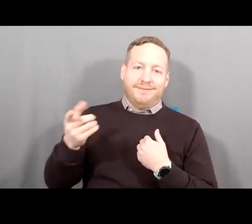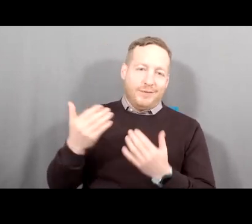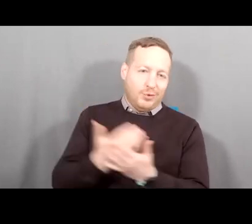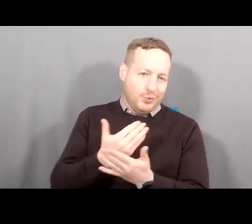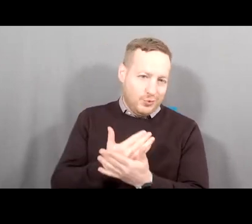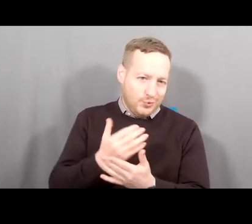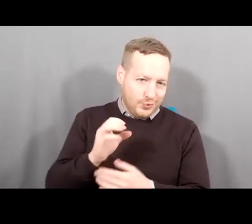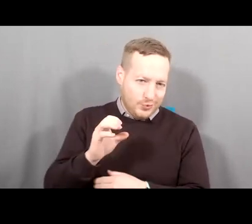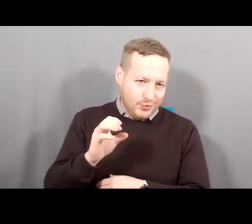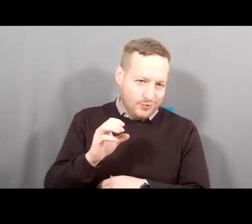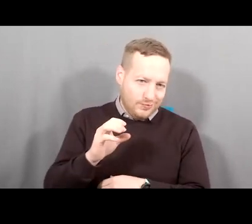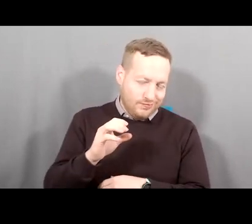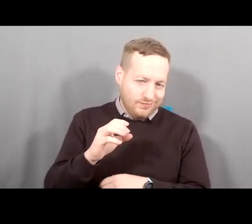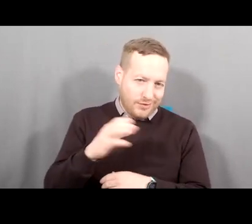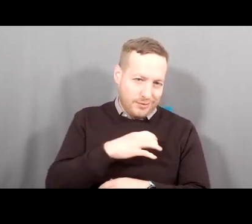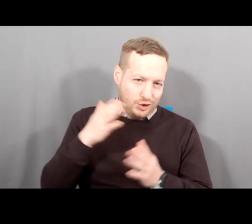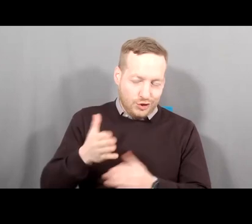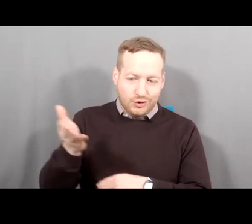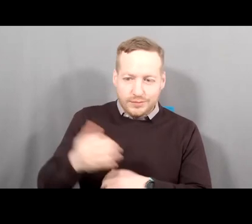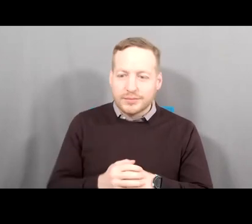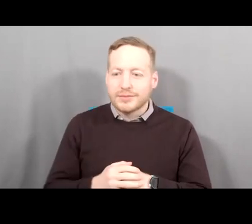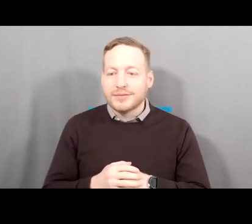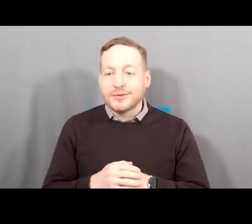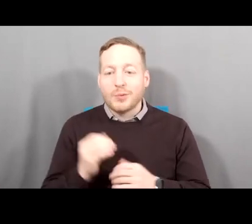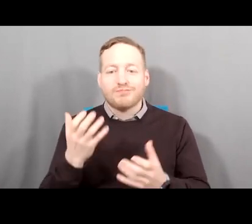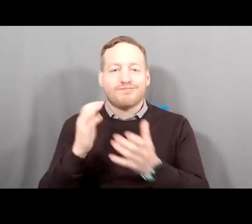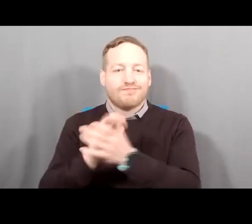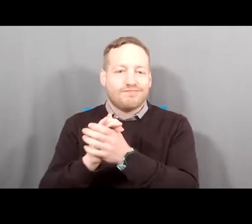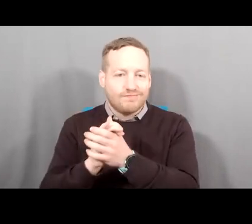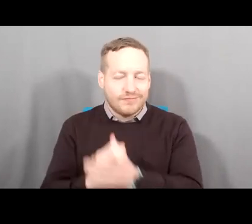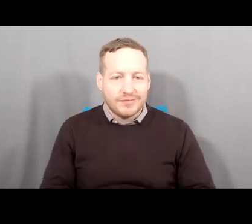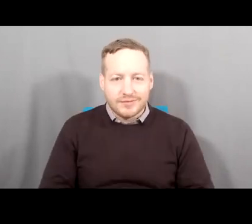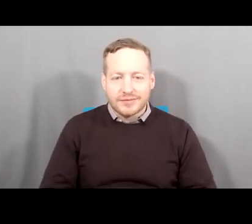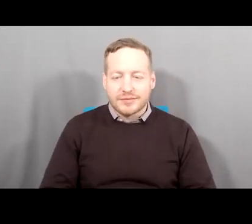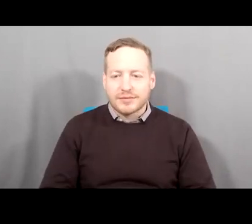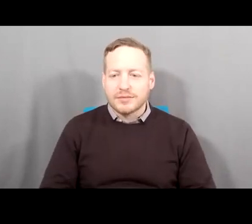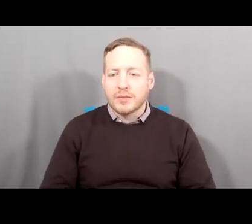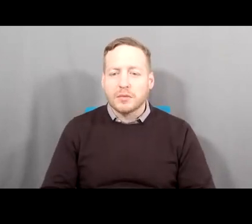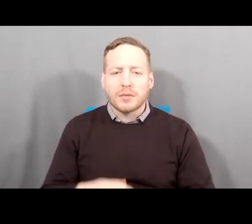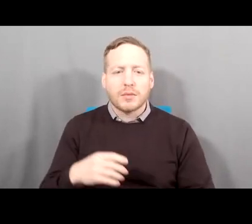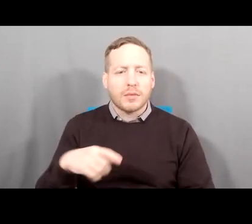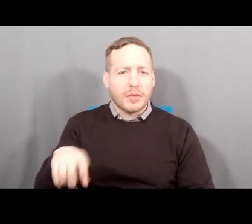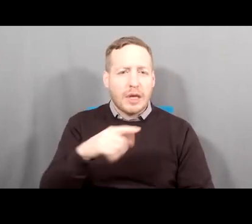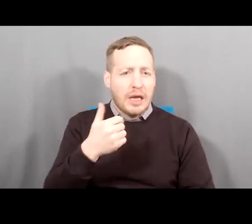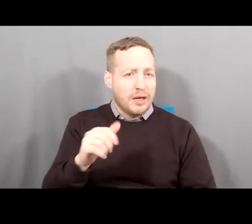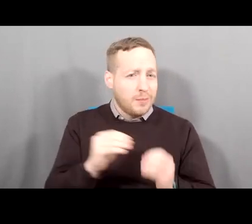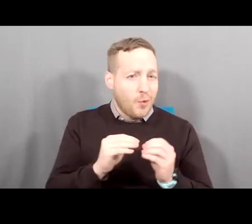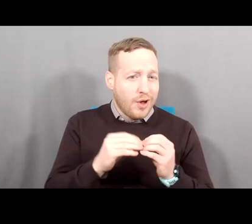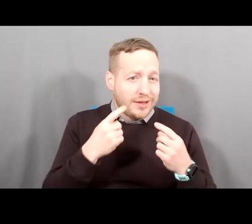Massachusetts. So now we have a new commissioner there. So congratulations to